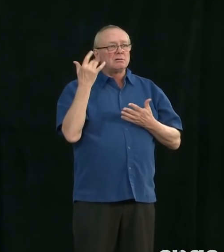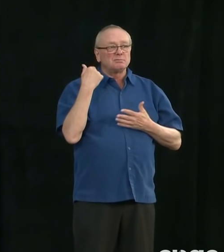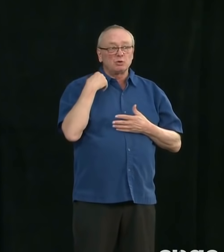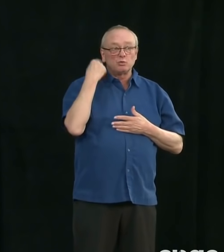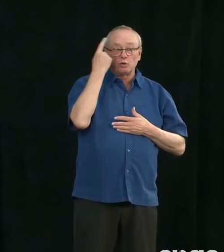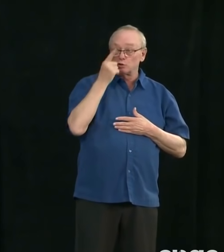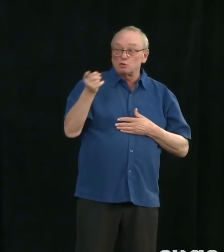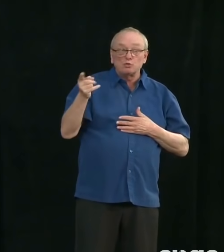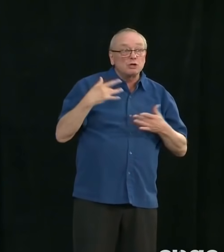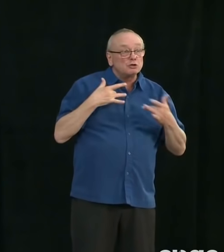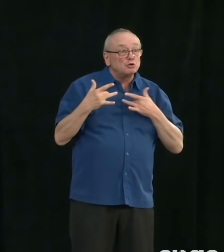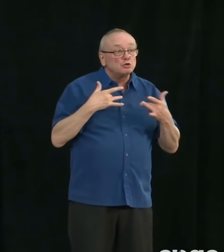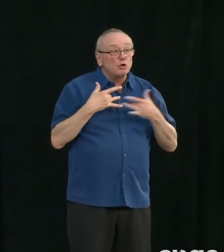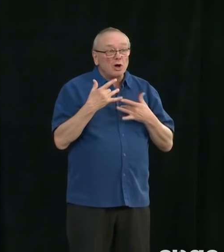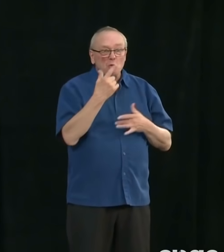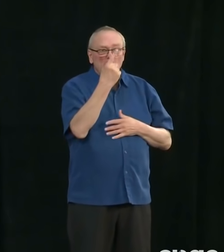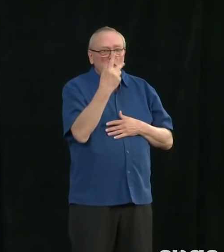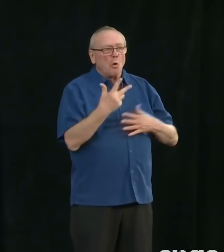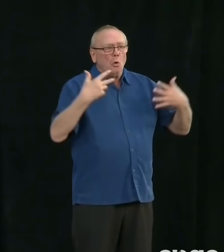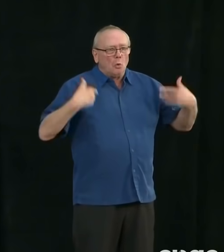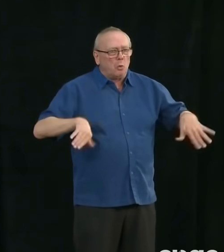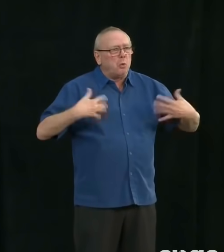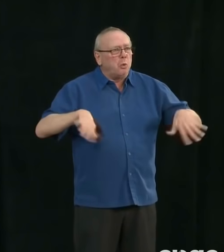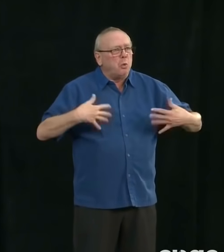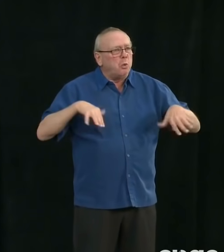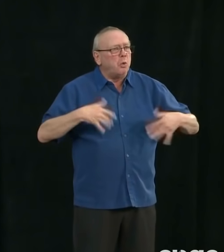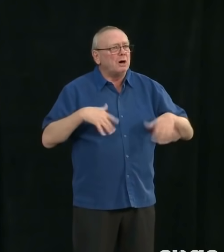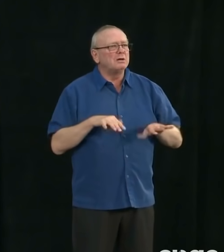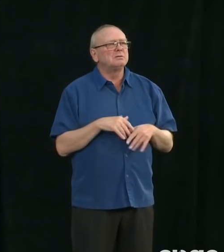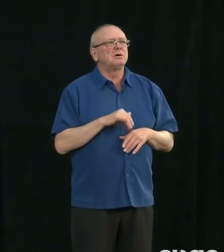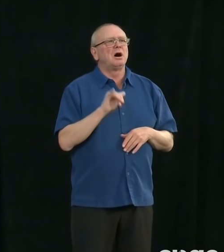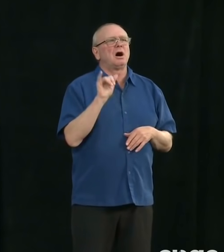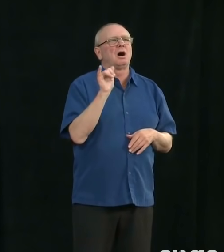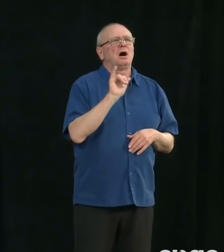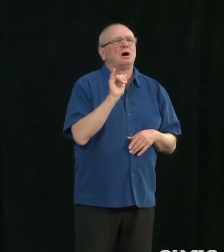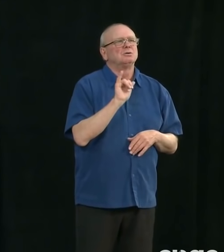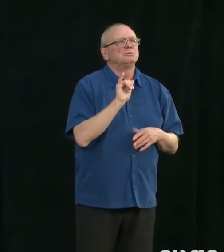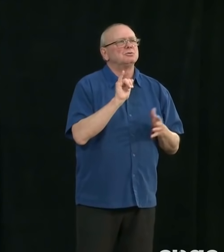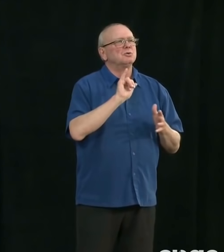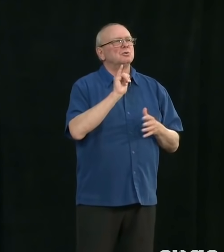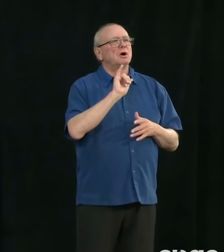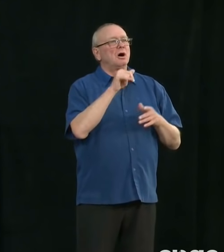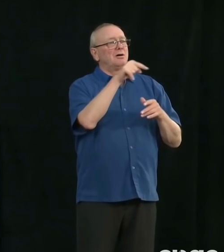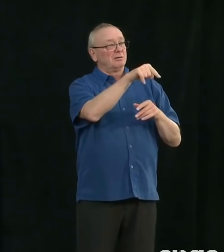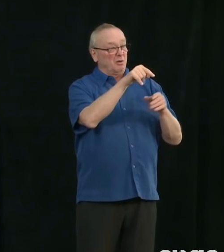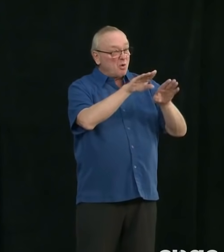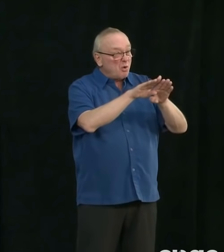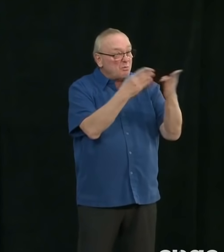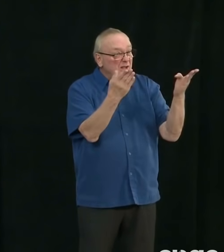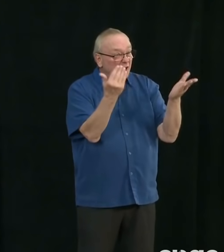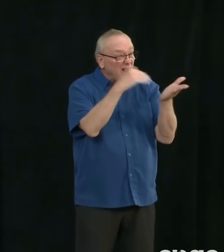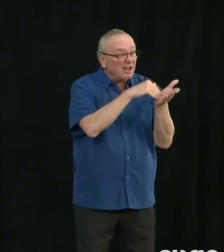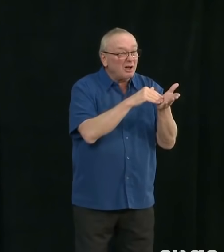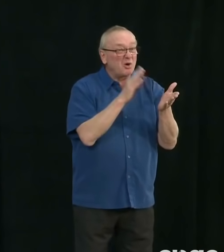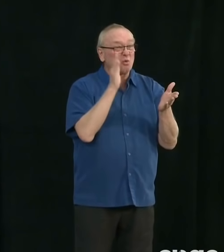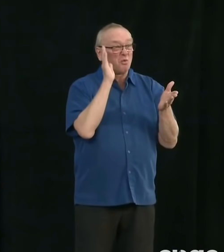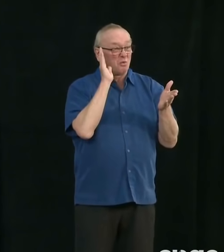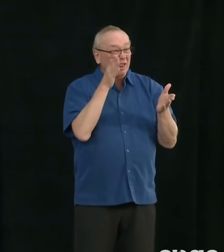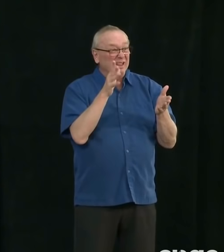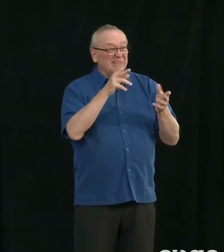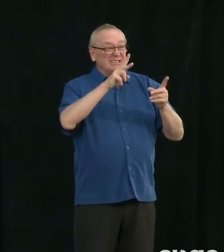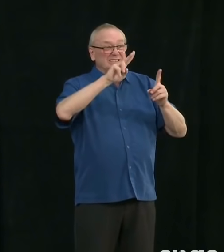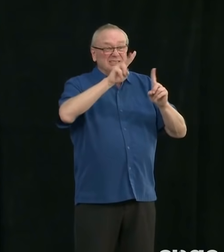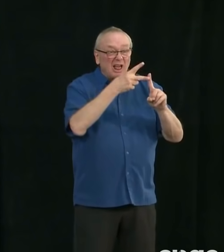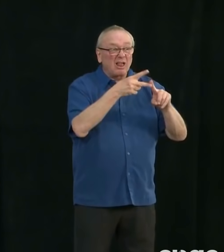week's time, how likely is it that this might result in a second wave of the virus? So